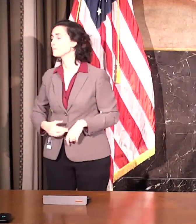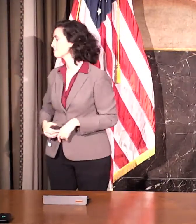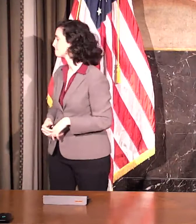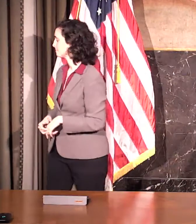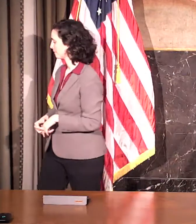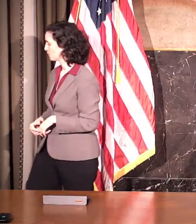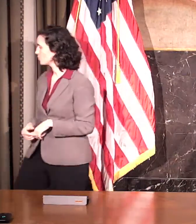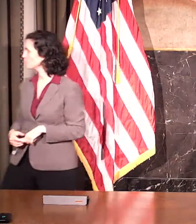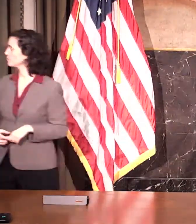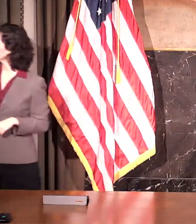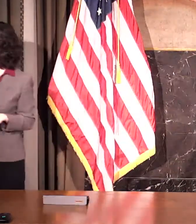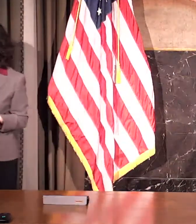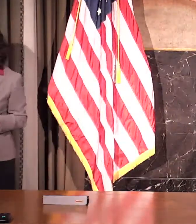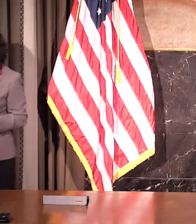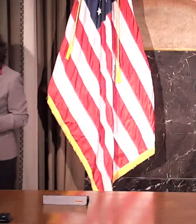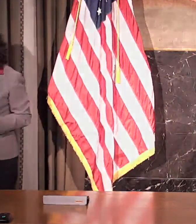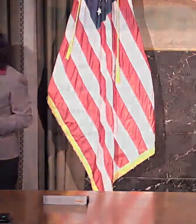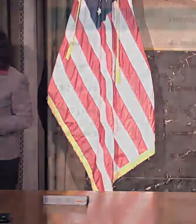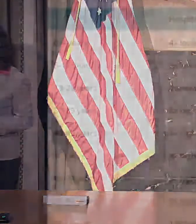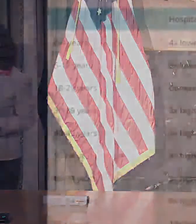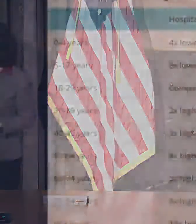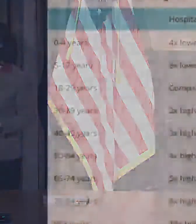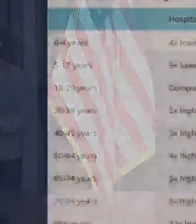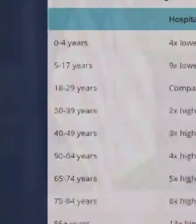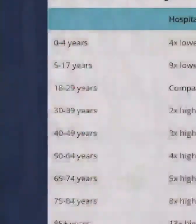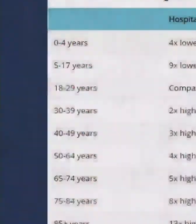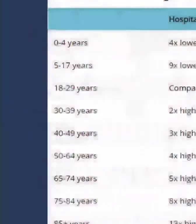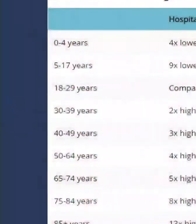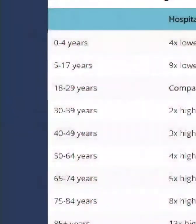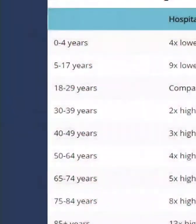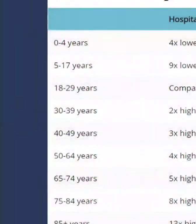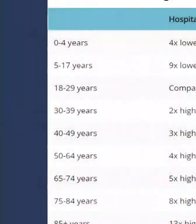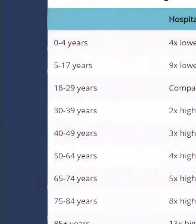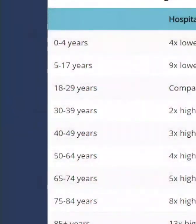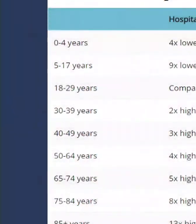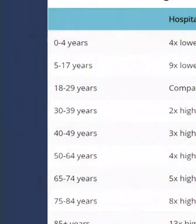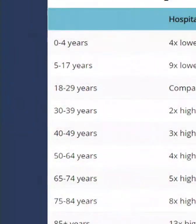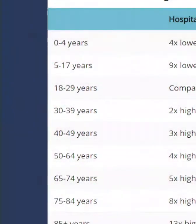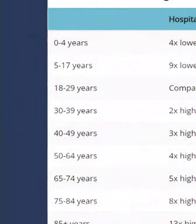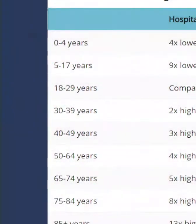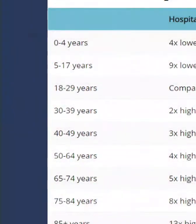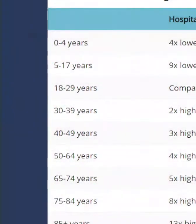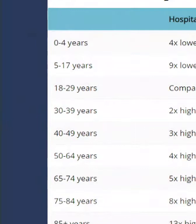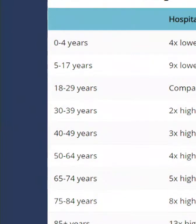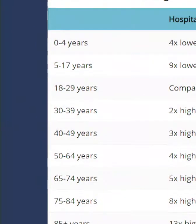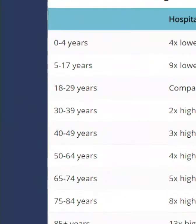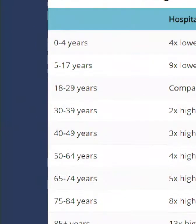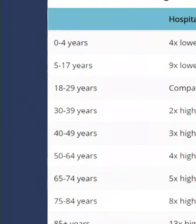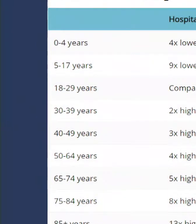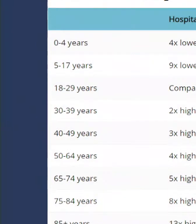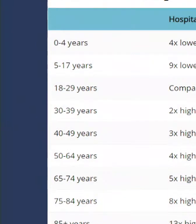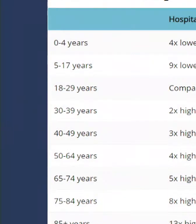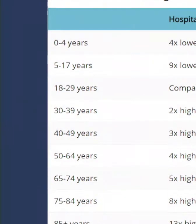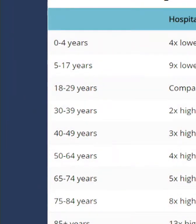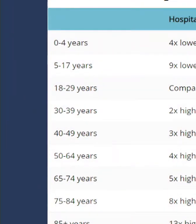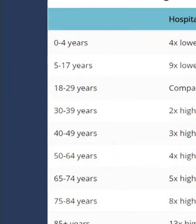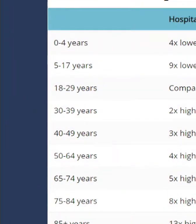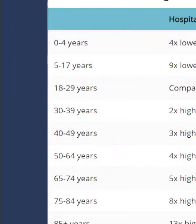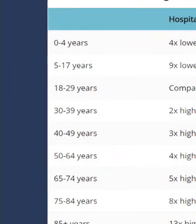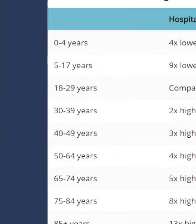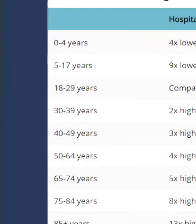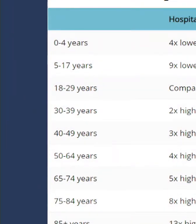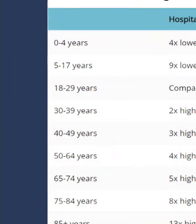up another 10 years, 40 to 49. You're 3 times higher to be more likely to be hospitalized and 10